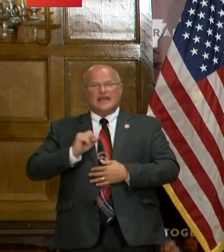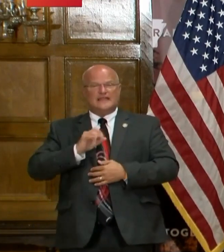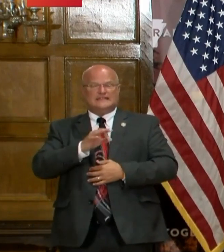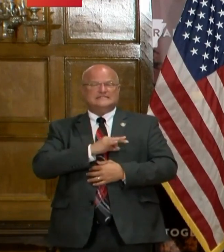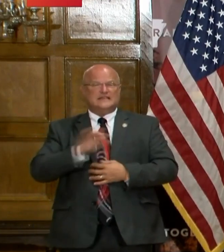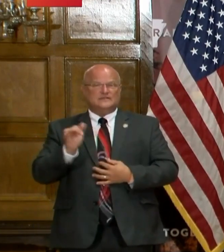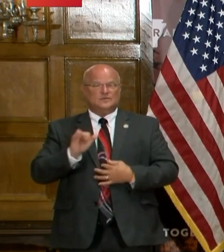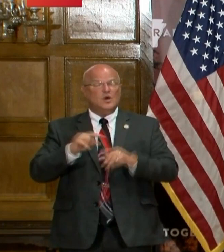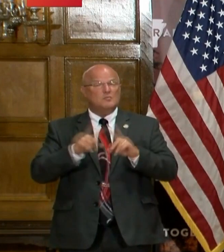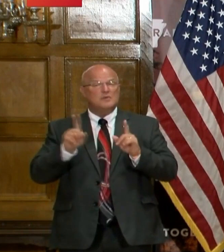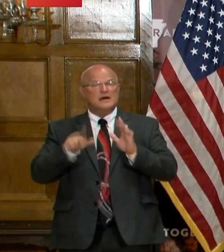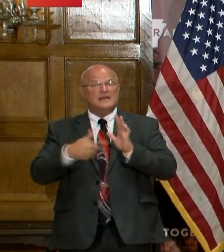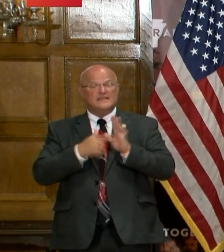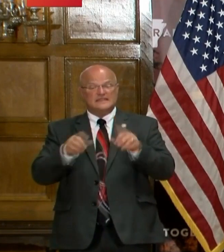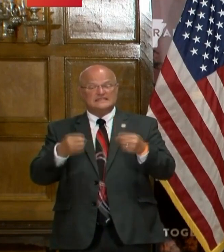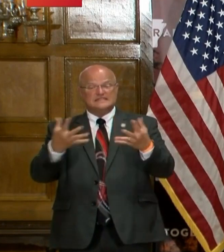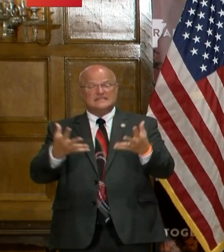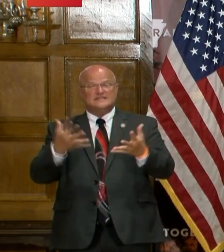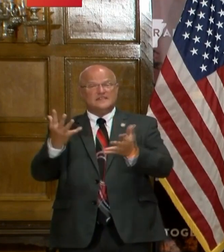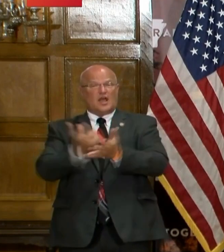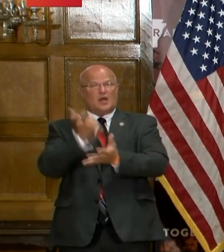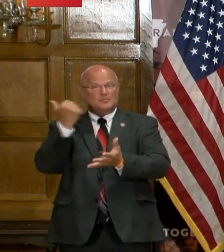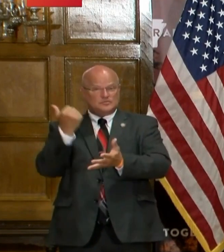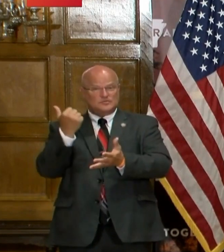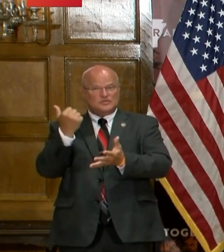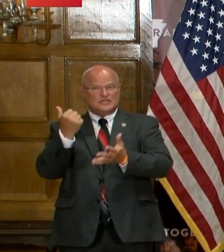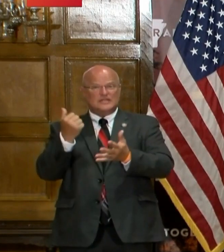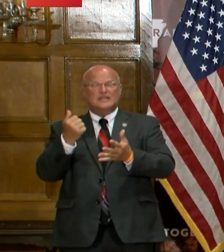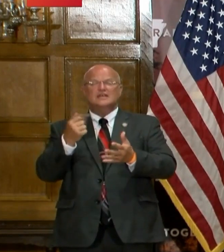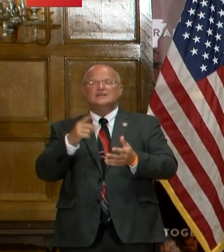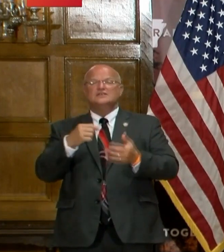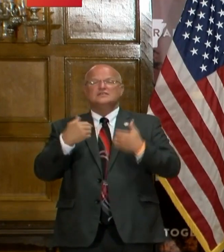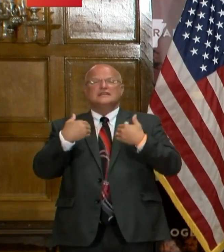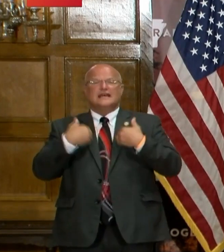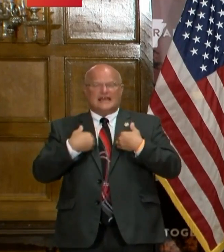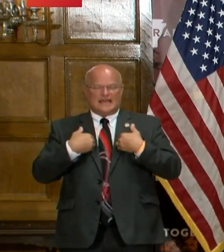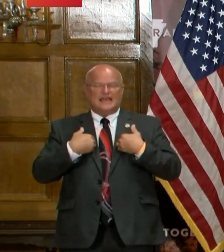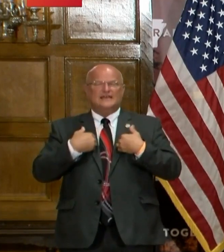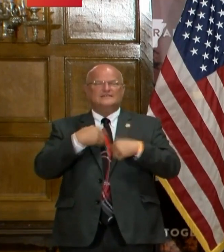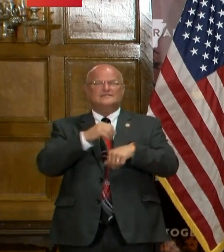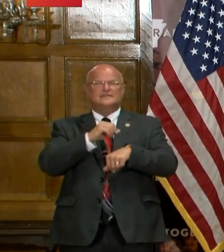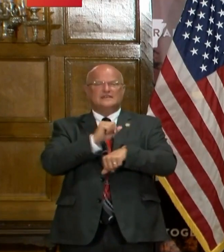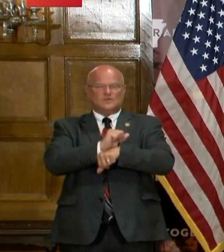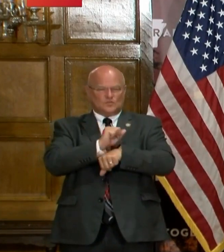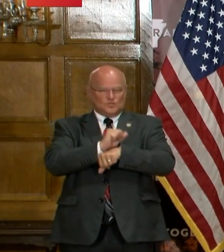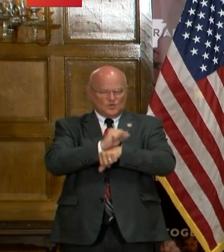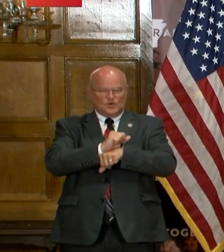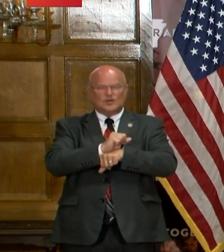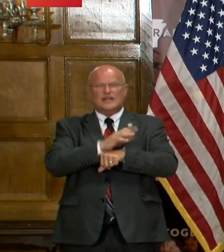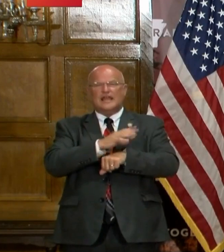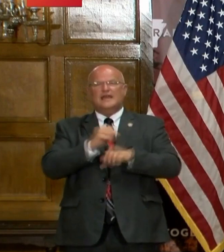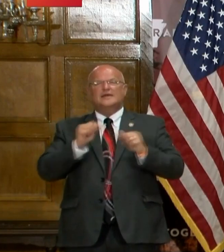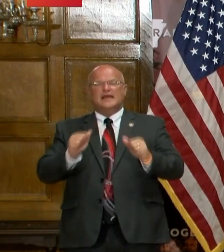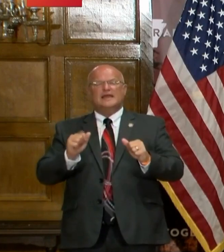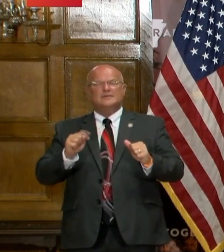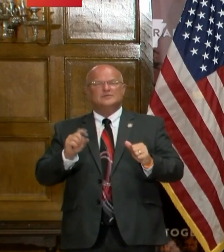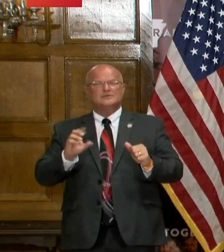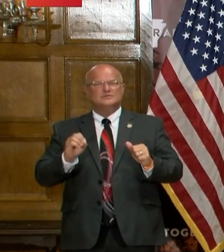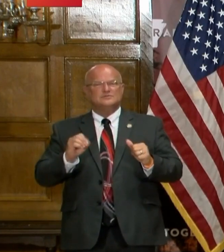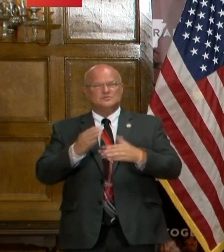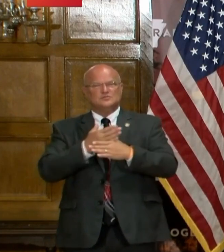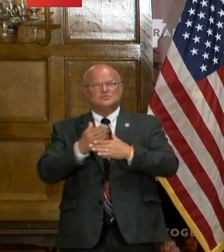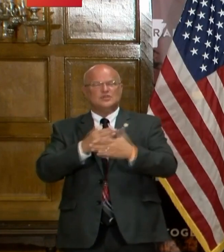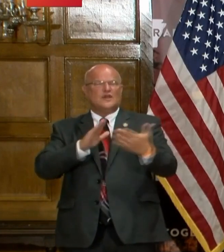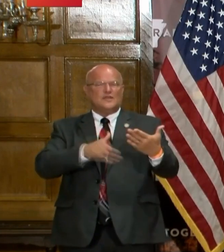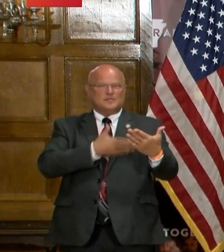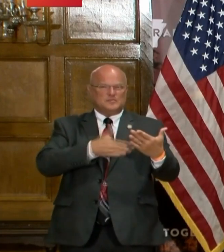as well. But this gives them an opportunity to mitigate, to work through this, but share the music that they enjoy and